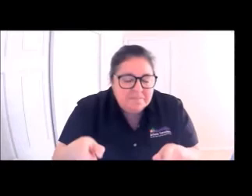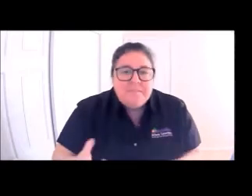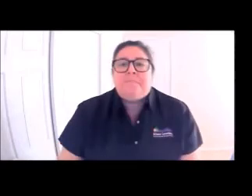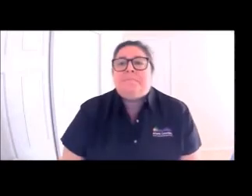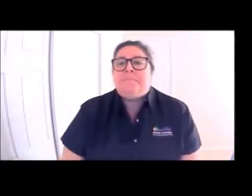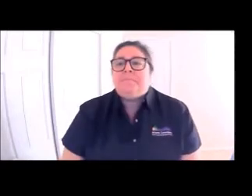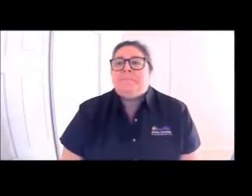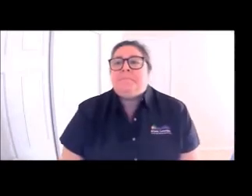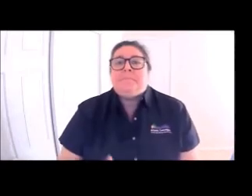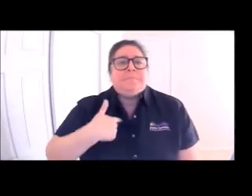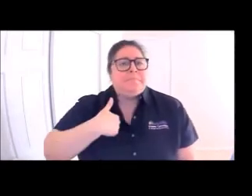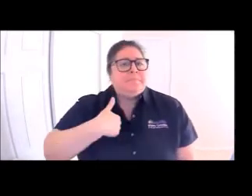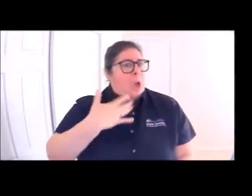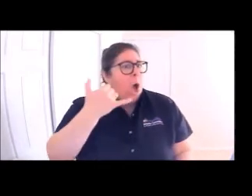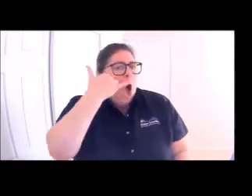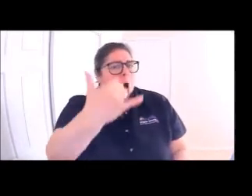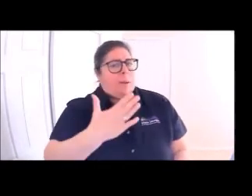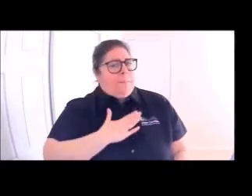I want to show them.